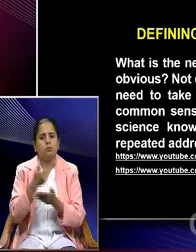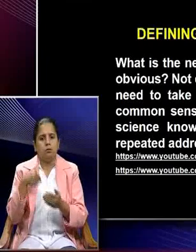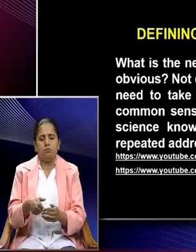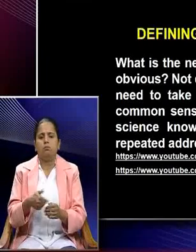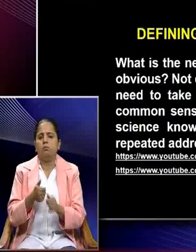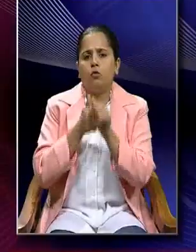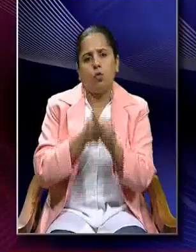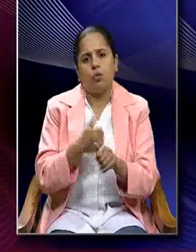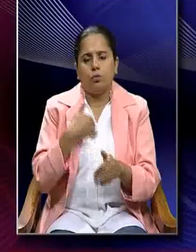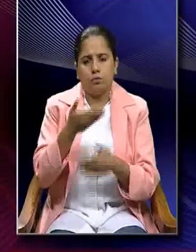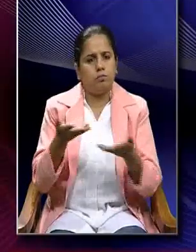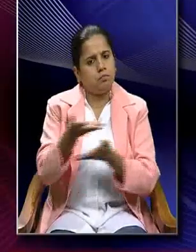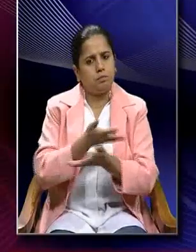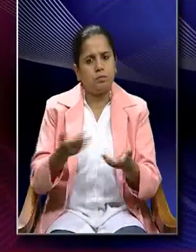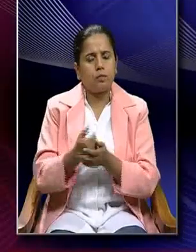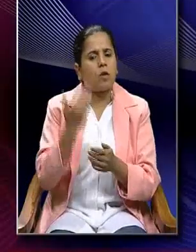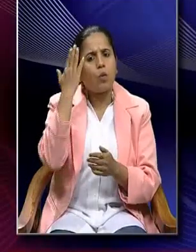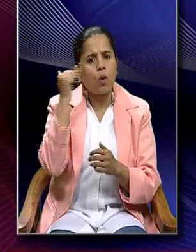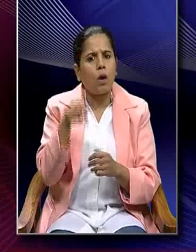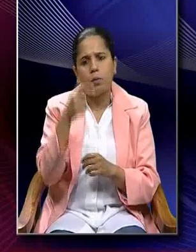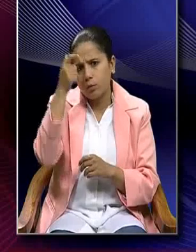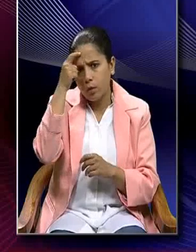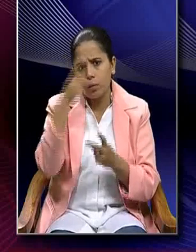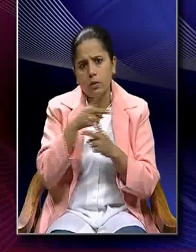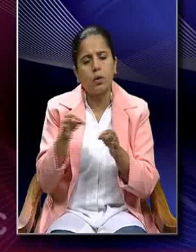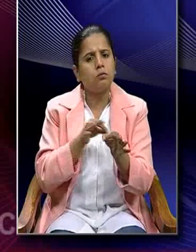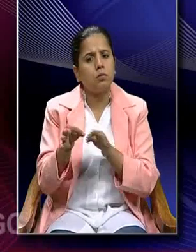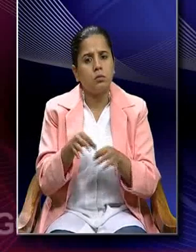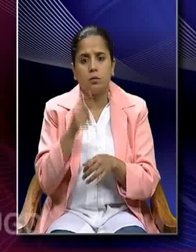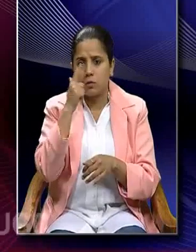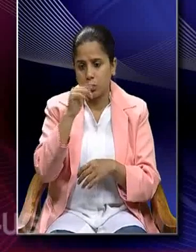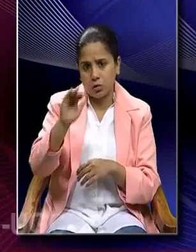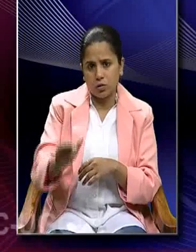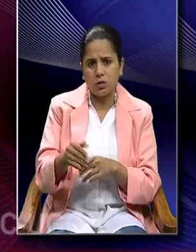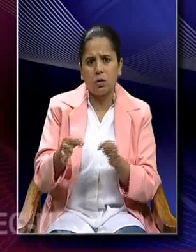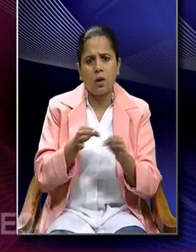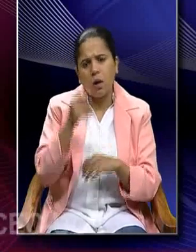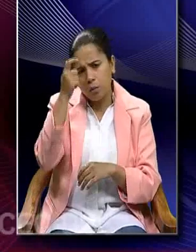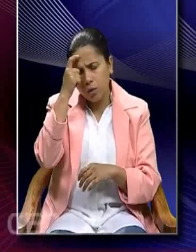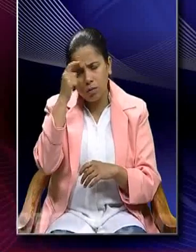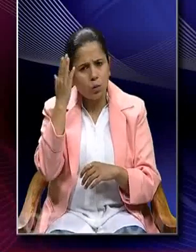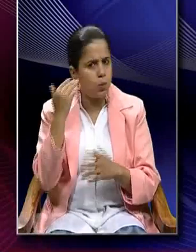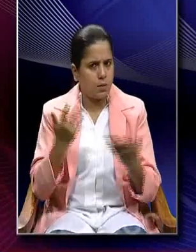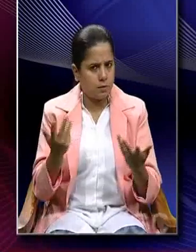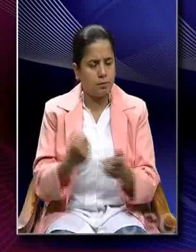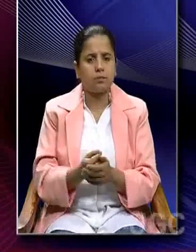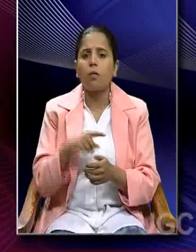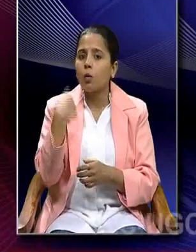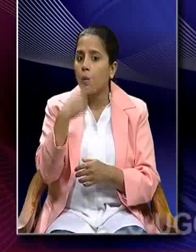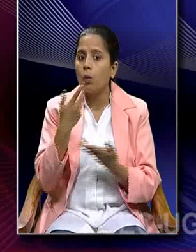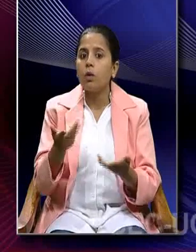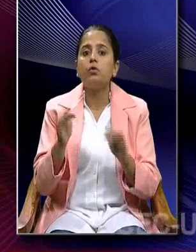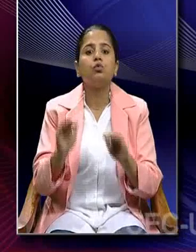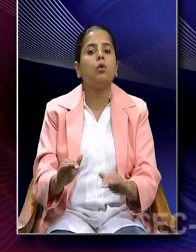this discussion why the issue of defining the girl child is a problem. Who is a